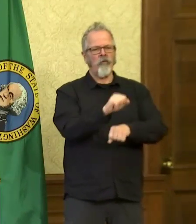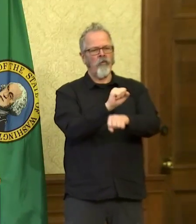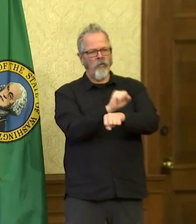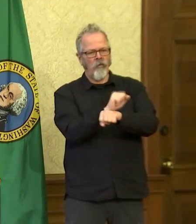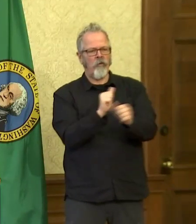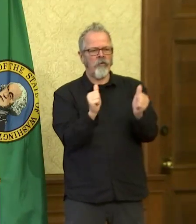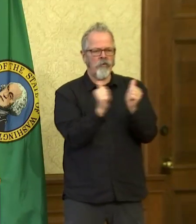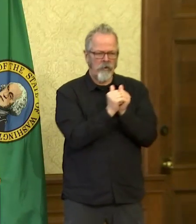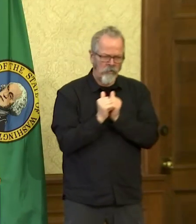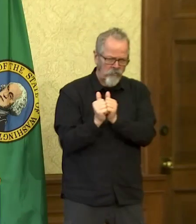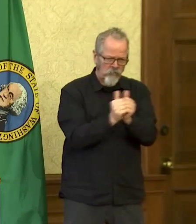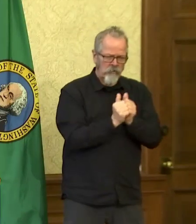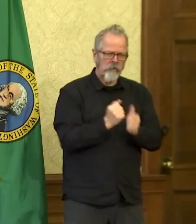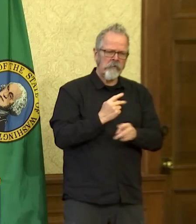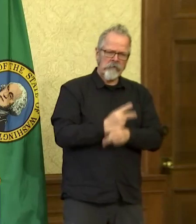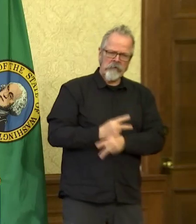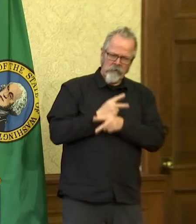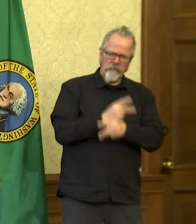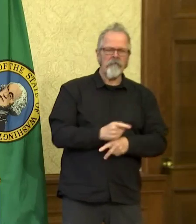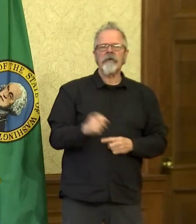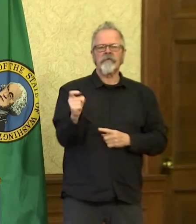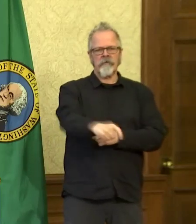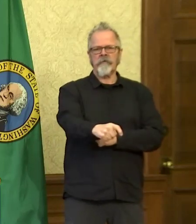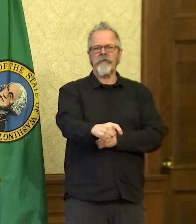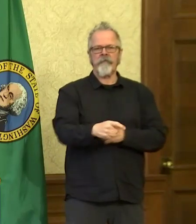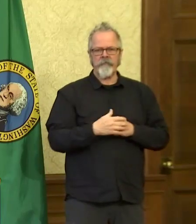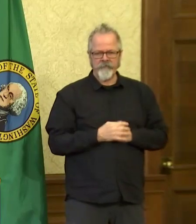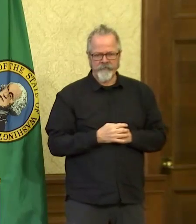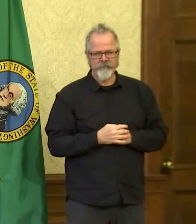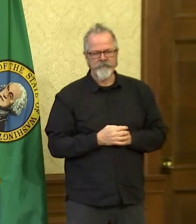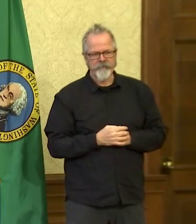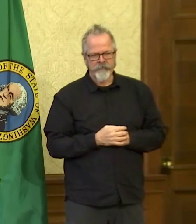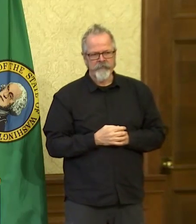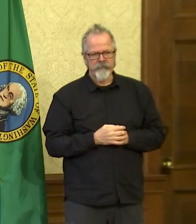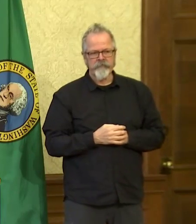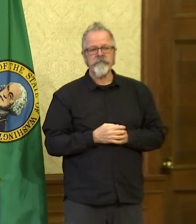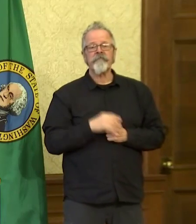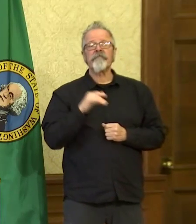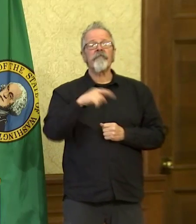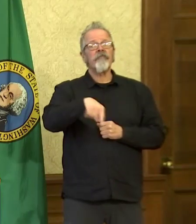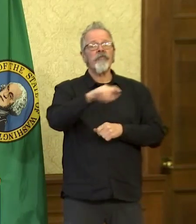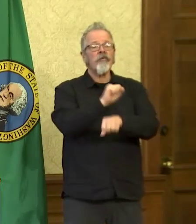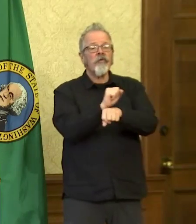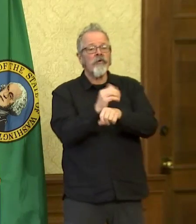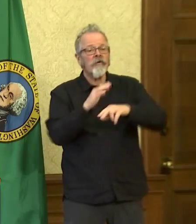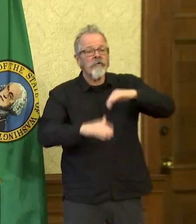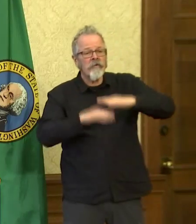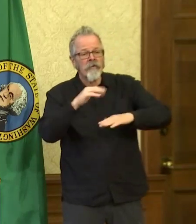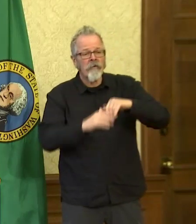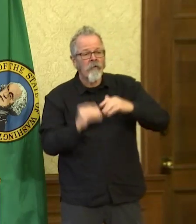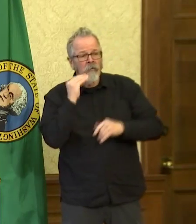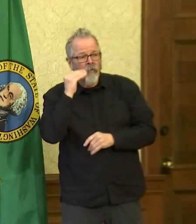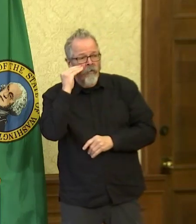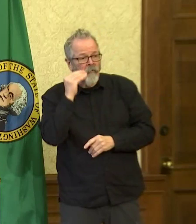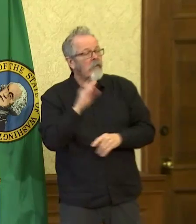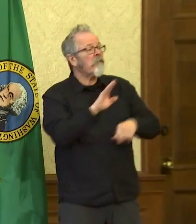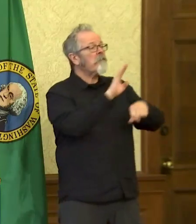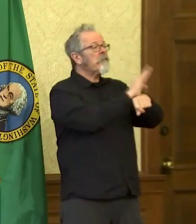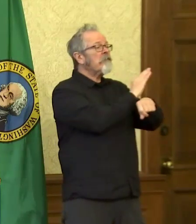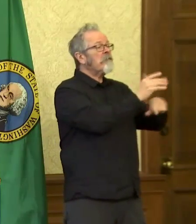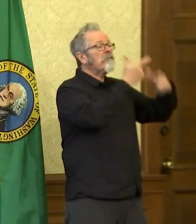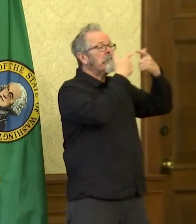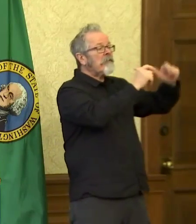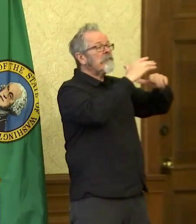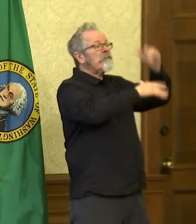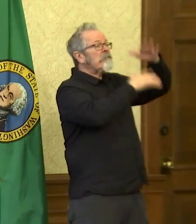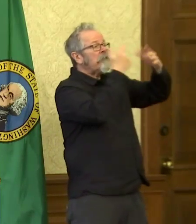both commercial and residential, are committed to protecting our communities when we get back to the job site. We are excited to get